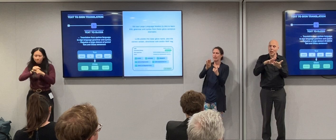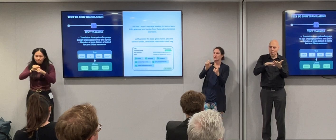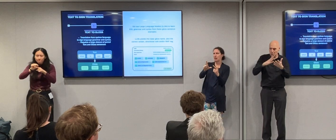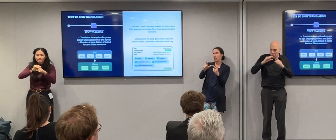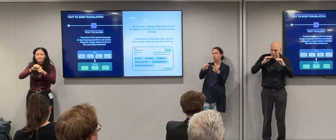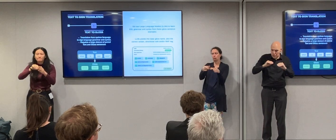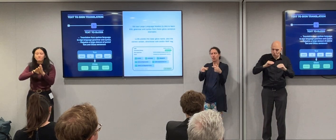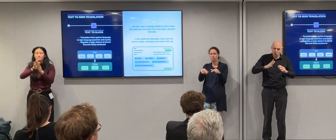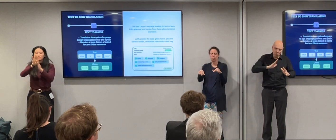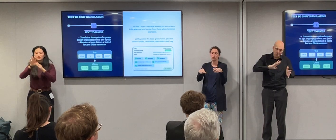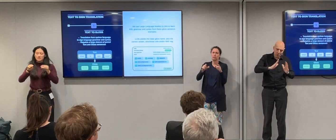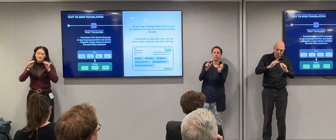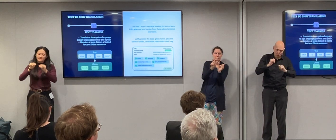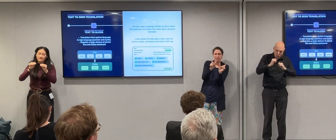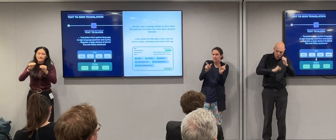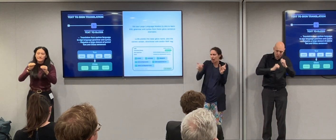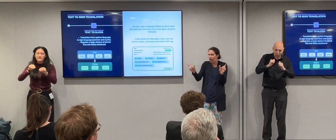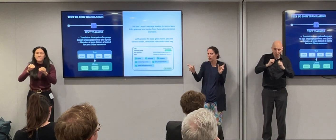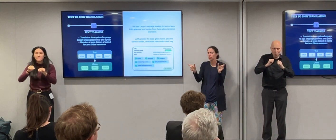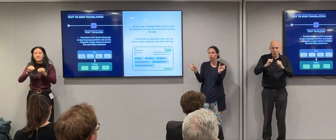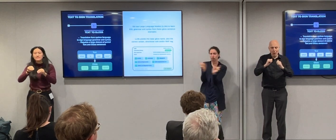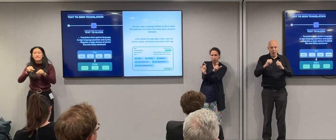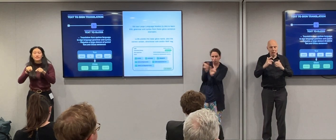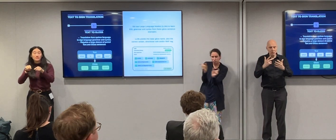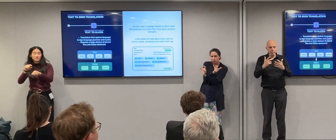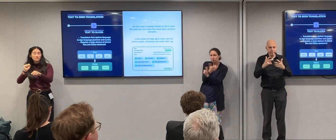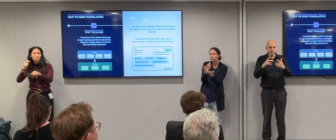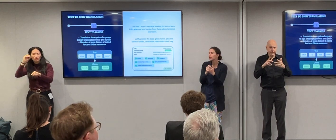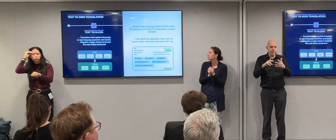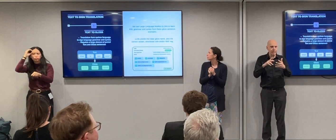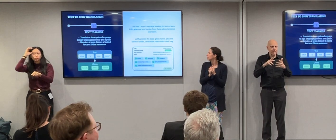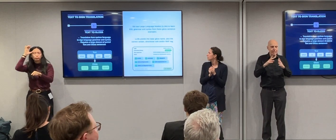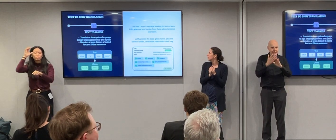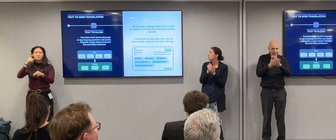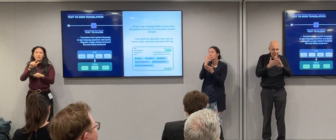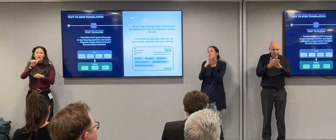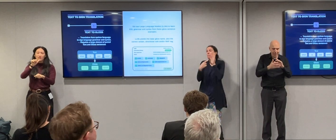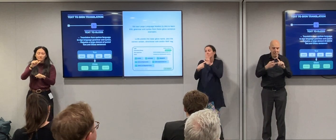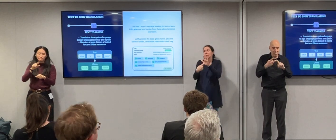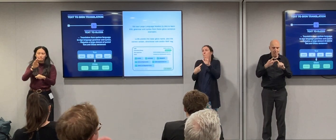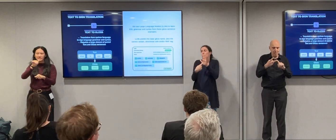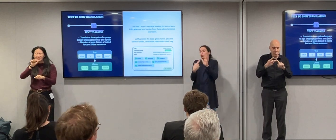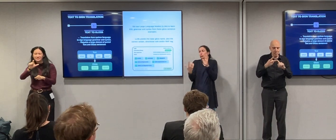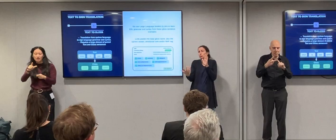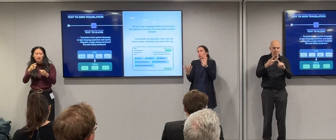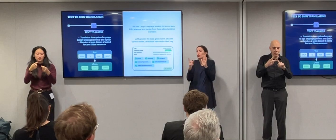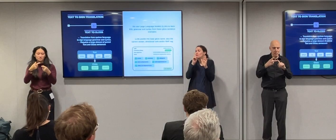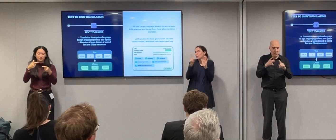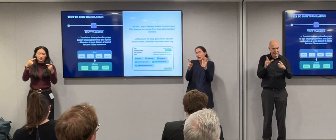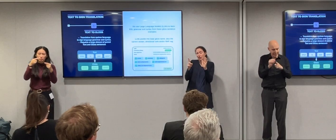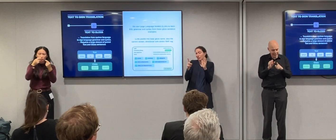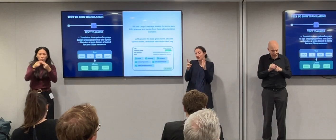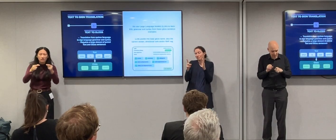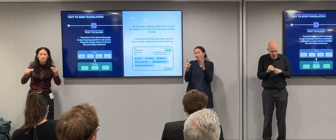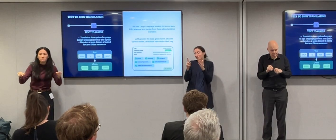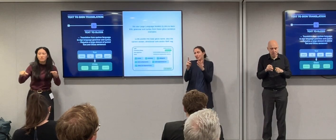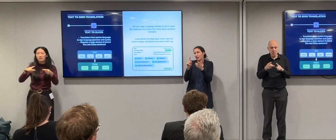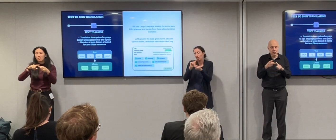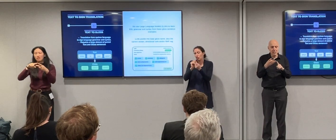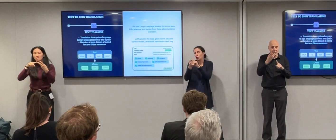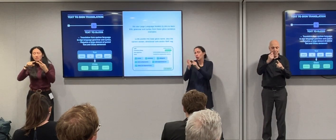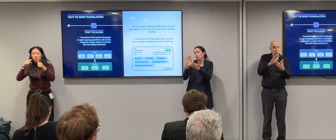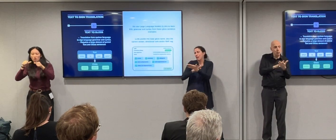grammar, syntax, from these examples, some of which from real client translations, some of which kind of